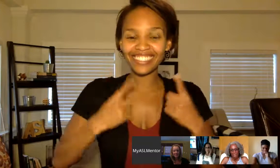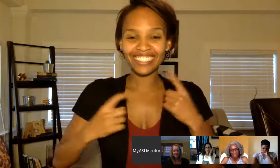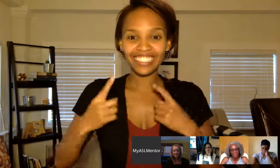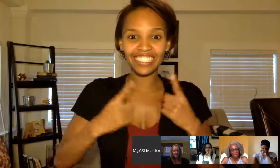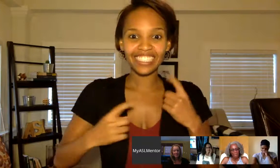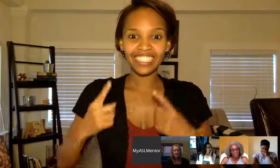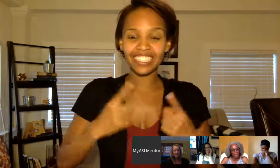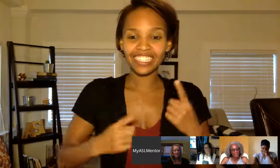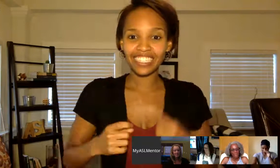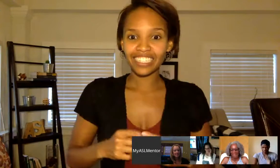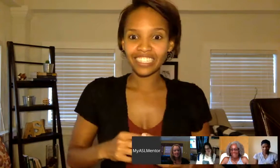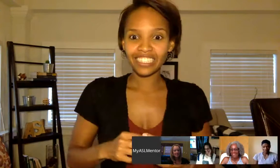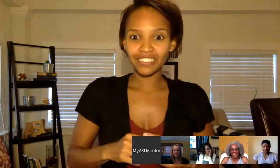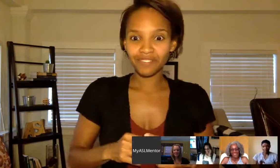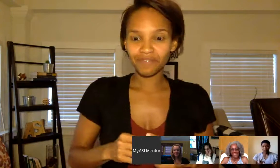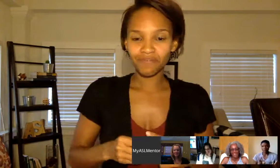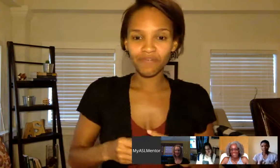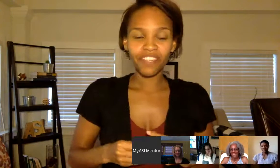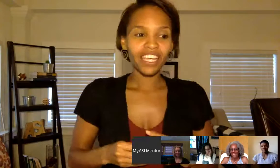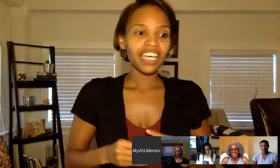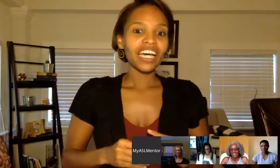Questions?